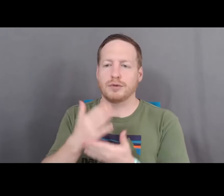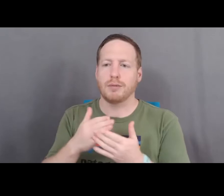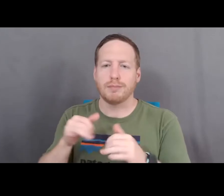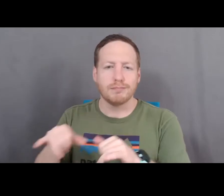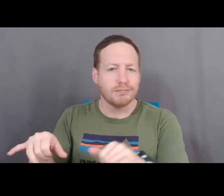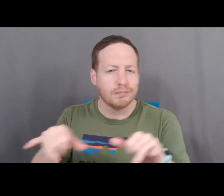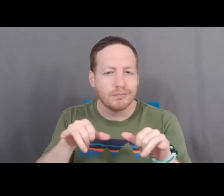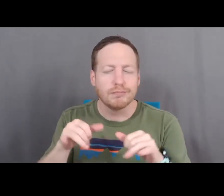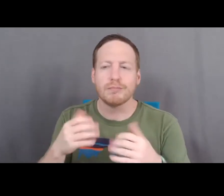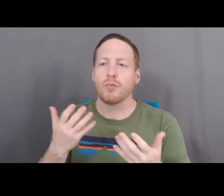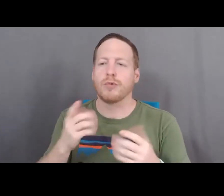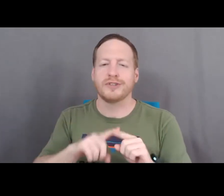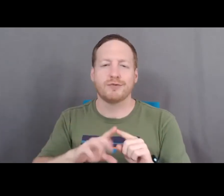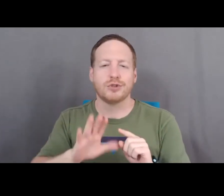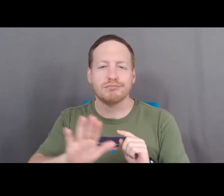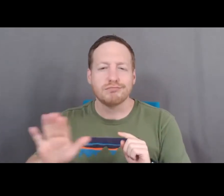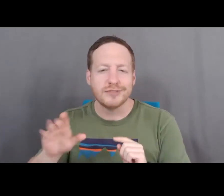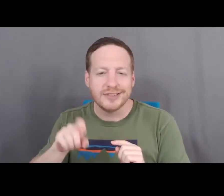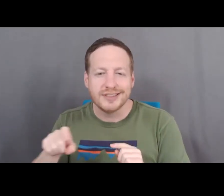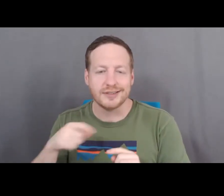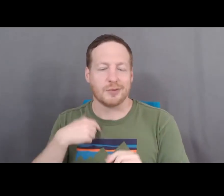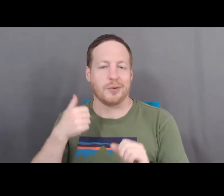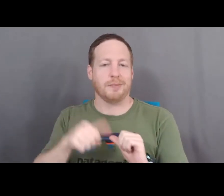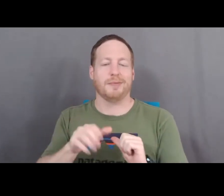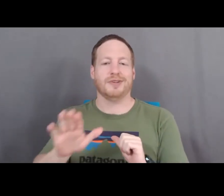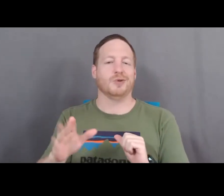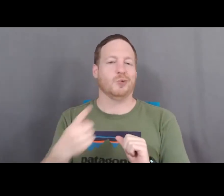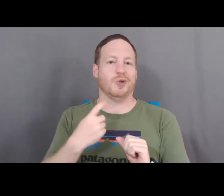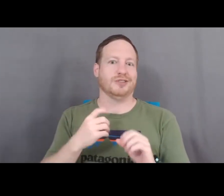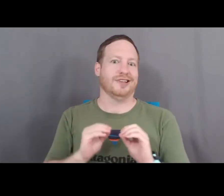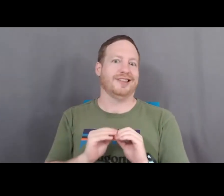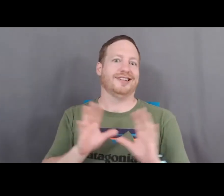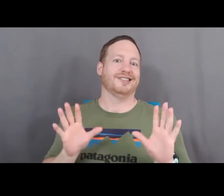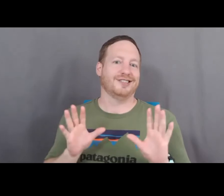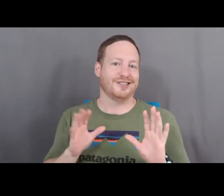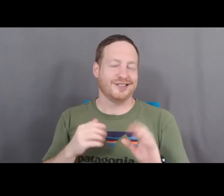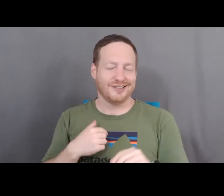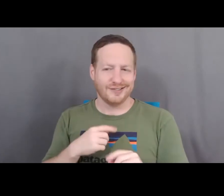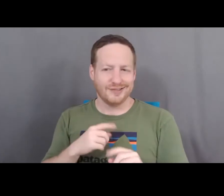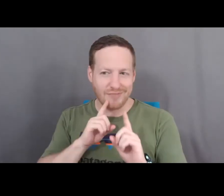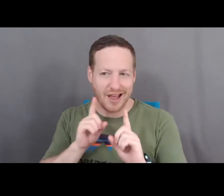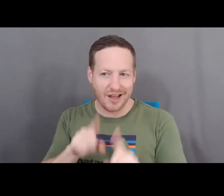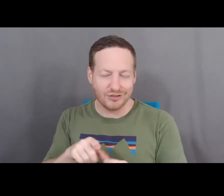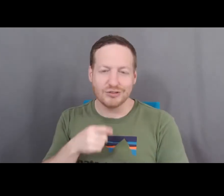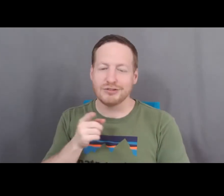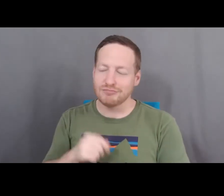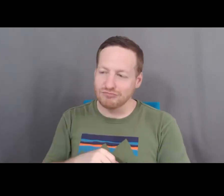him asking, what are some of the basic similarities in those groups and what are the differences in their needs? And I remember